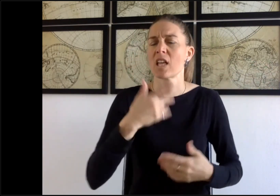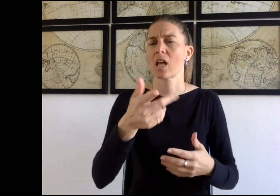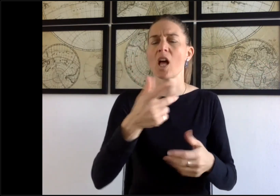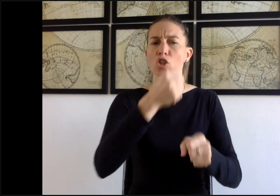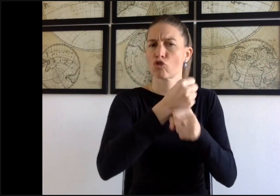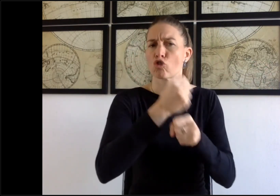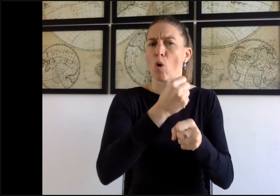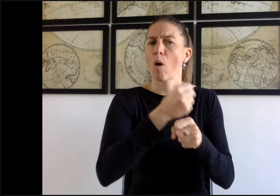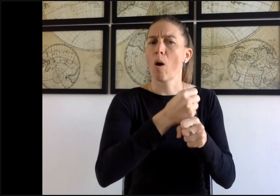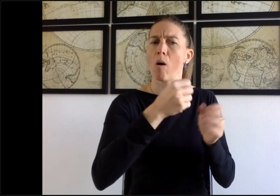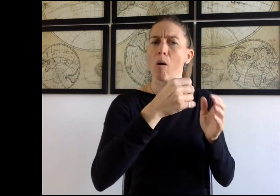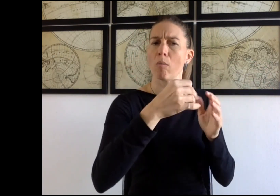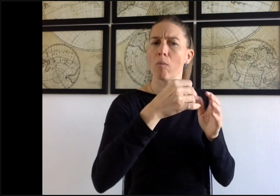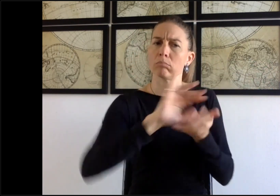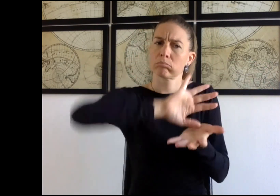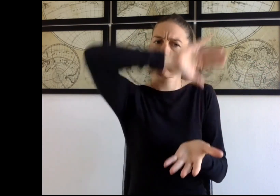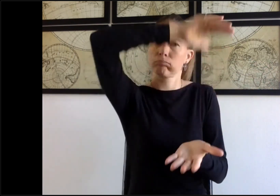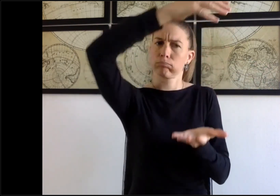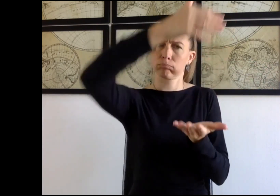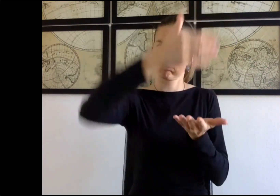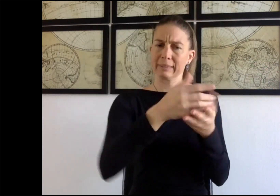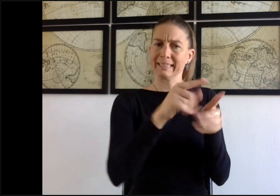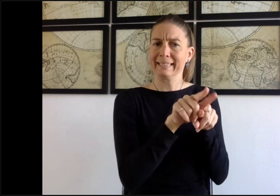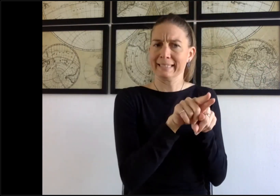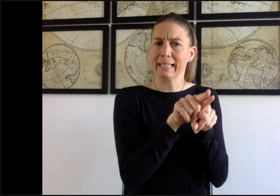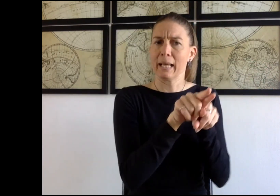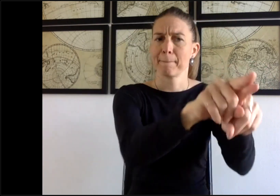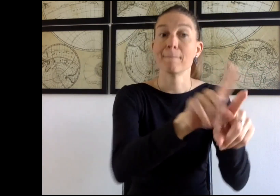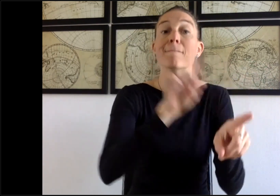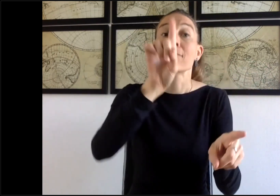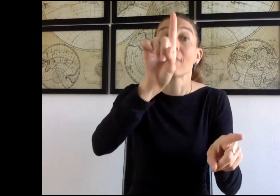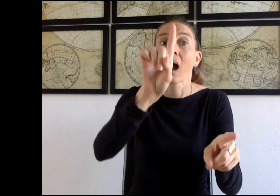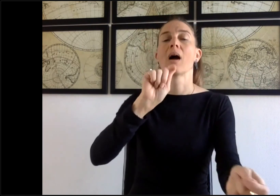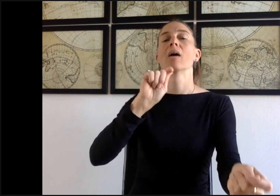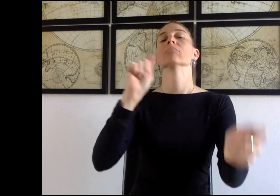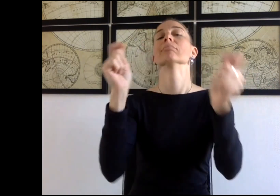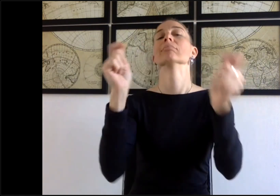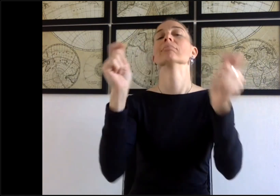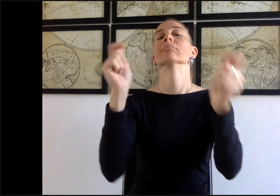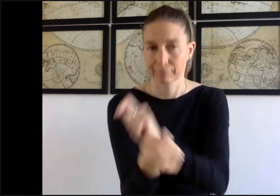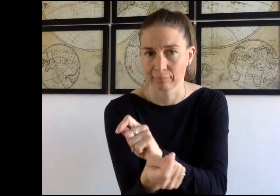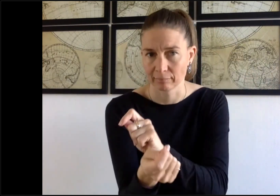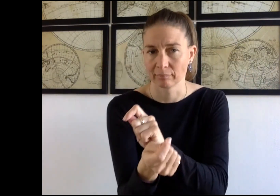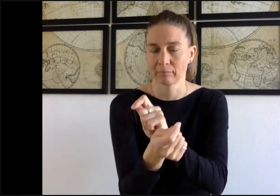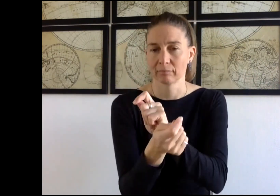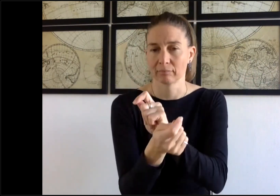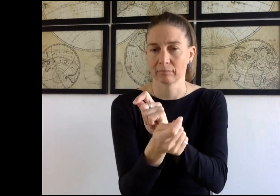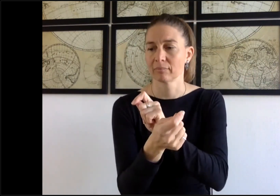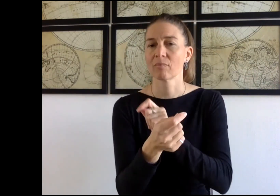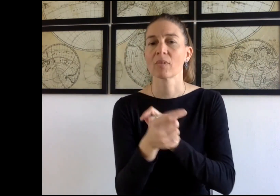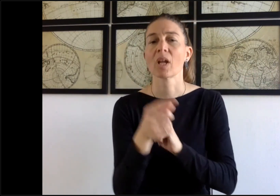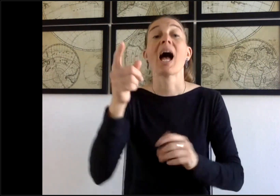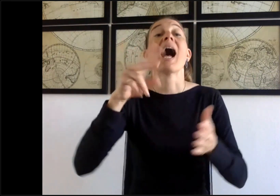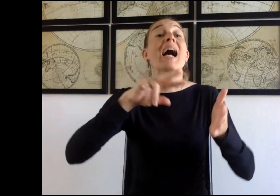So unemployment caused by automation. Technology destroys jobs, sure, but it also